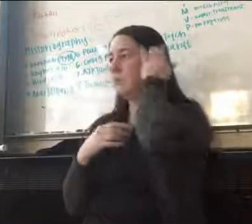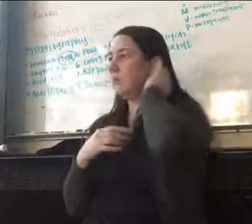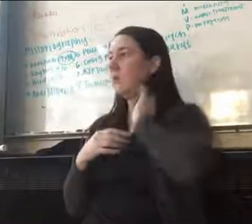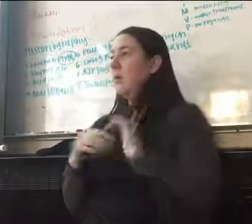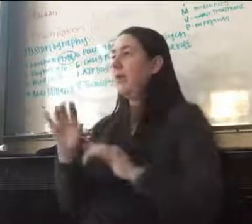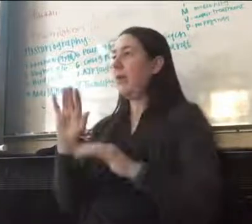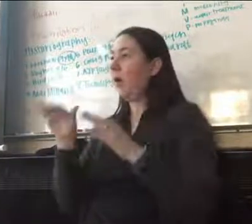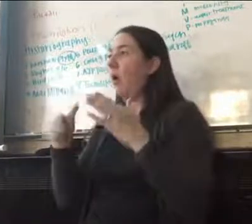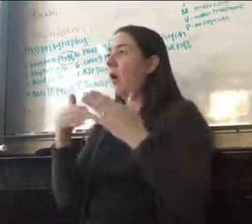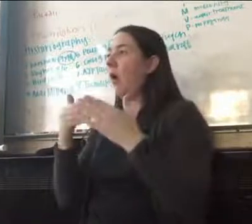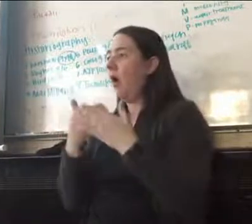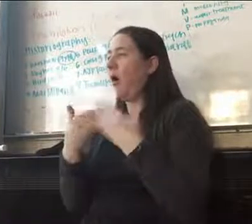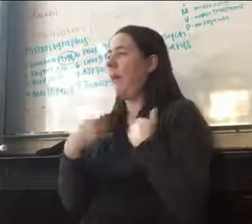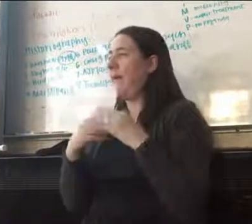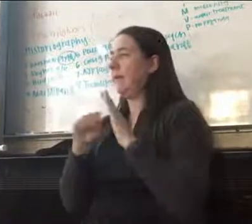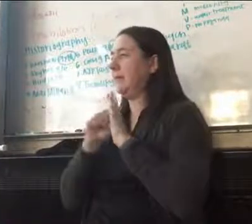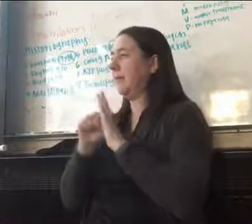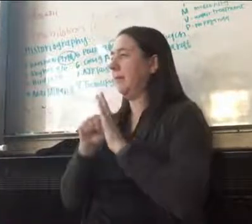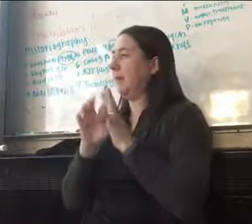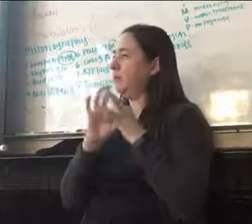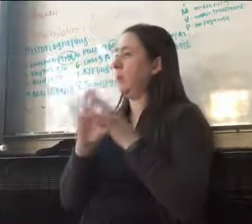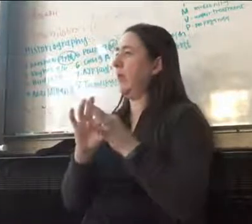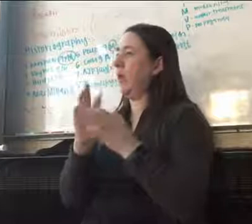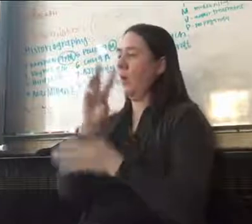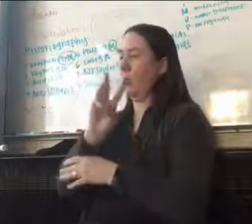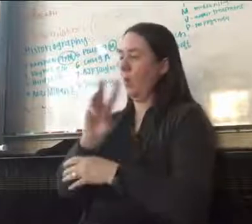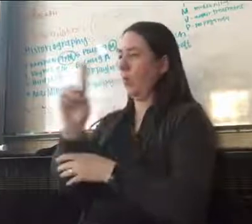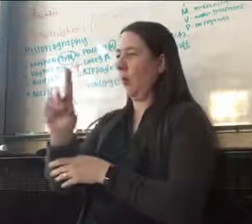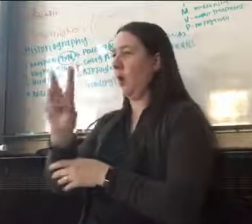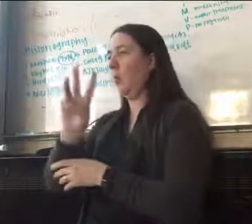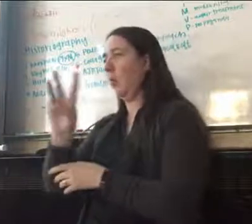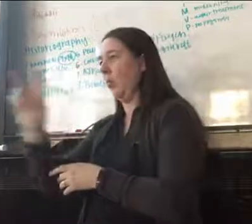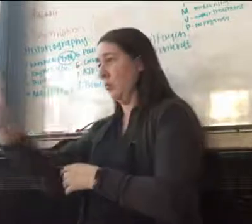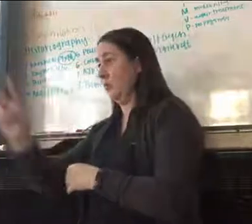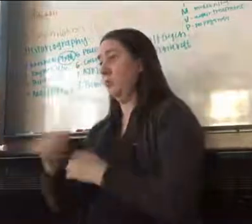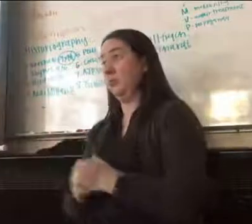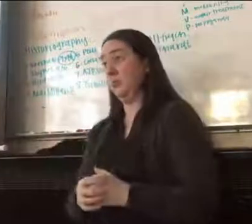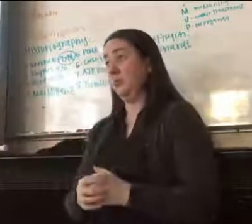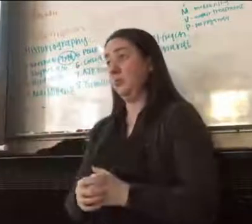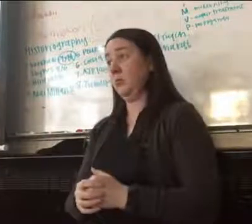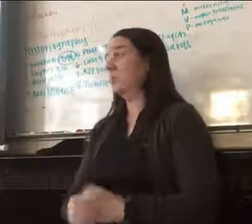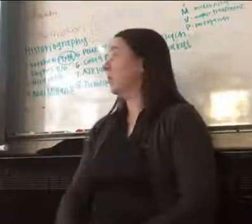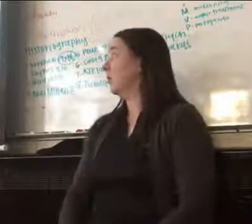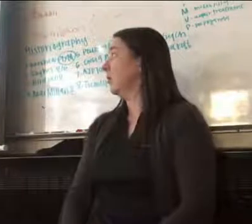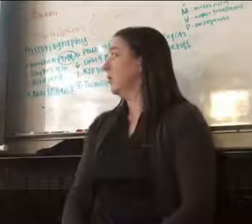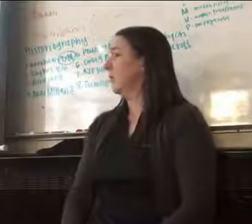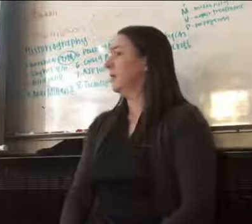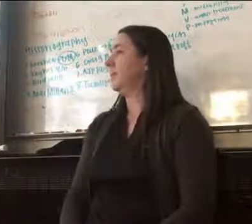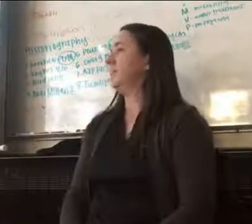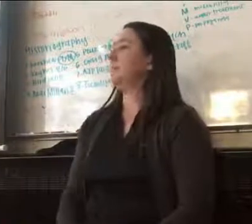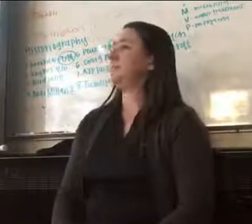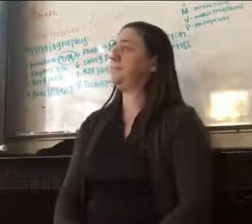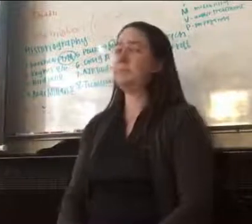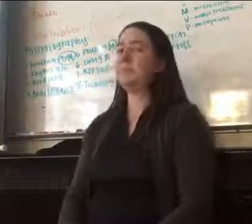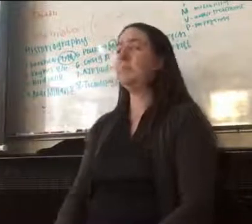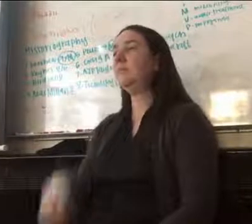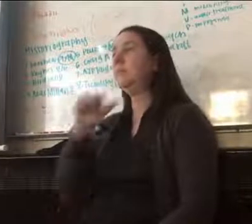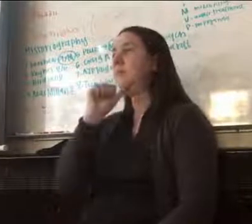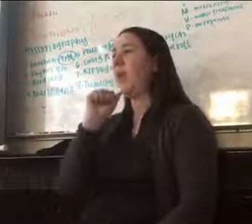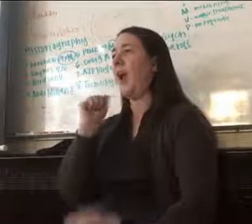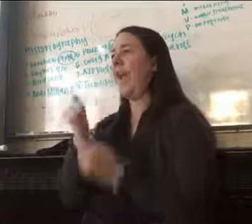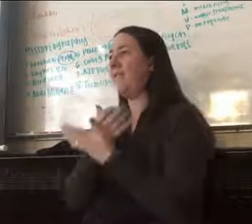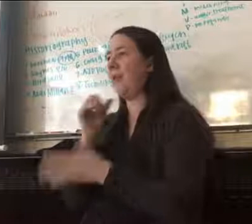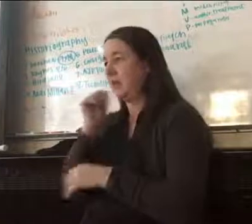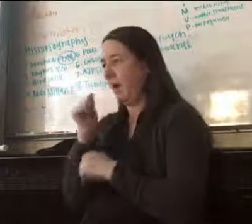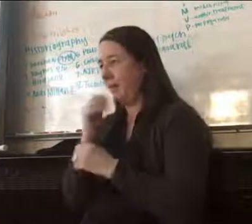have symbolism all about World War I and World War II against Germany. Okay? Now, it isn't all bad, because